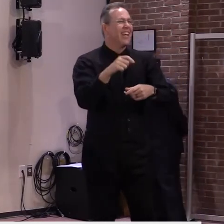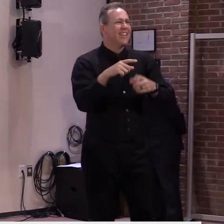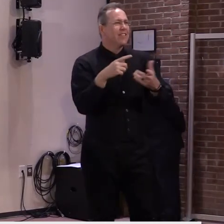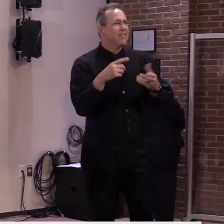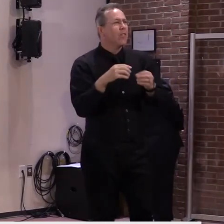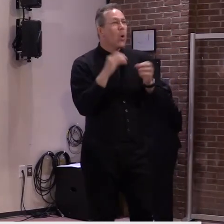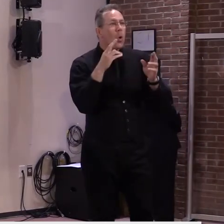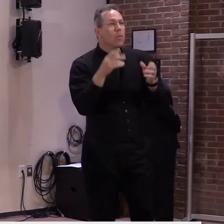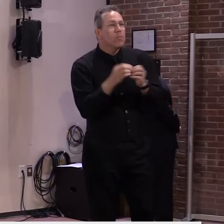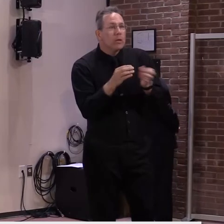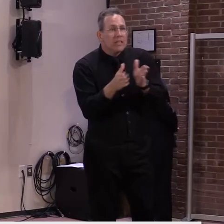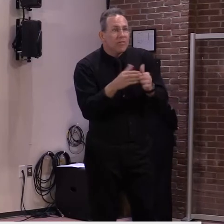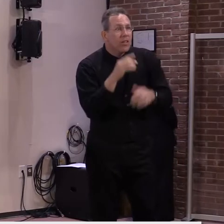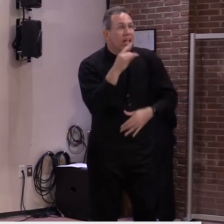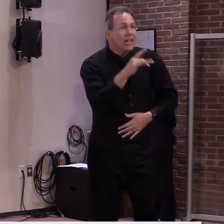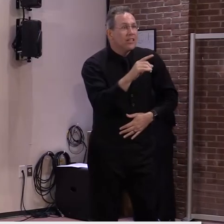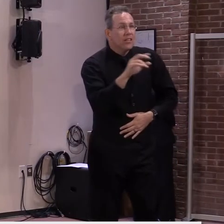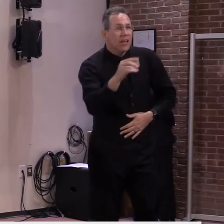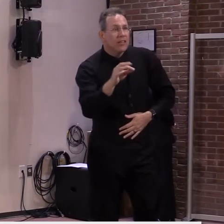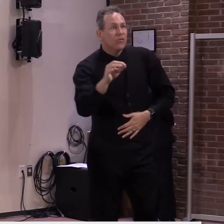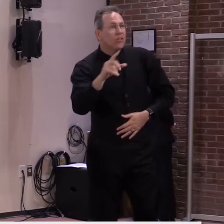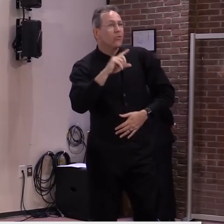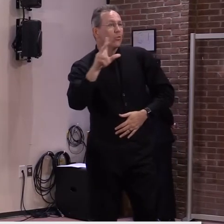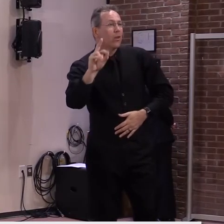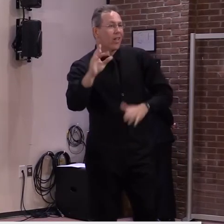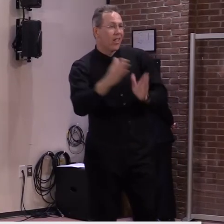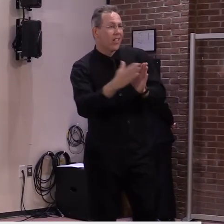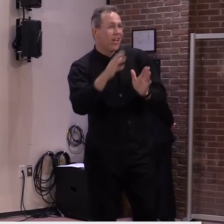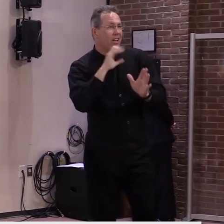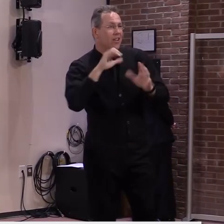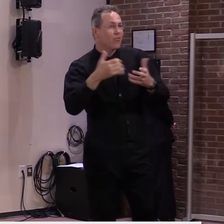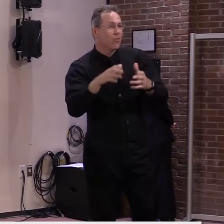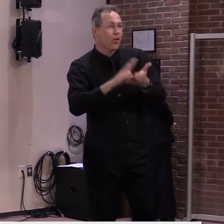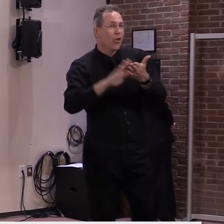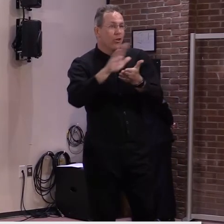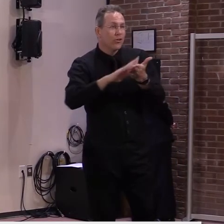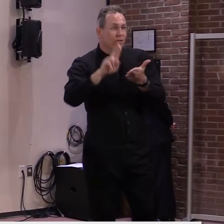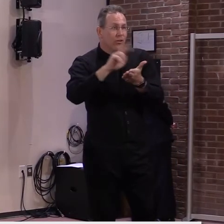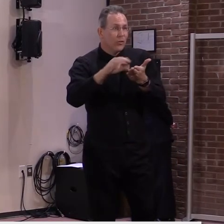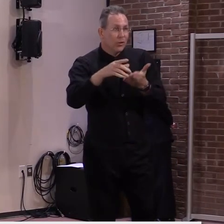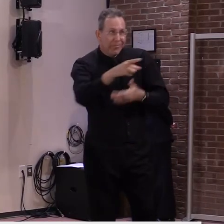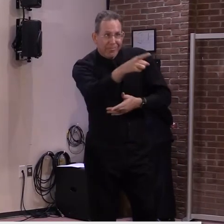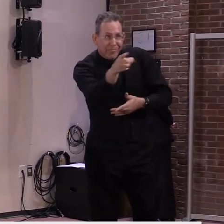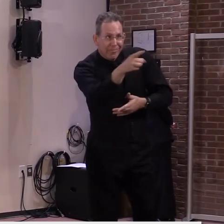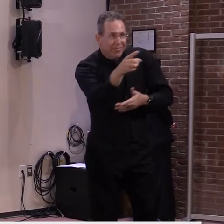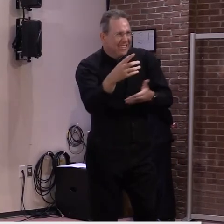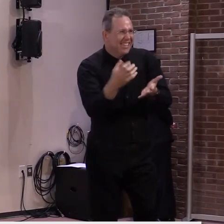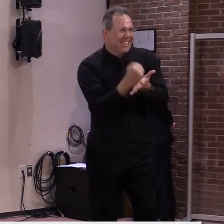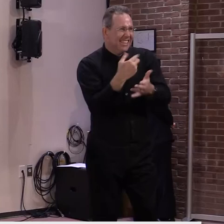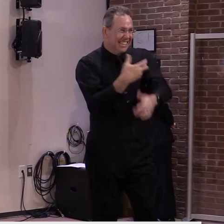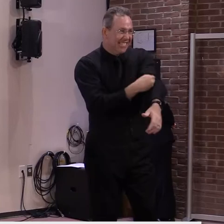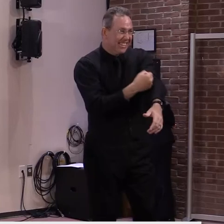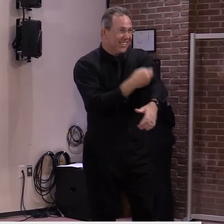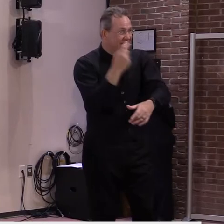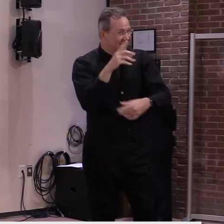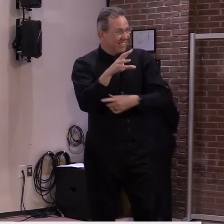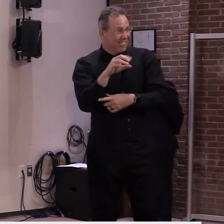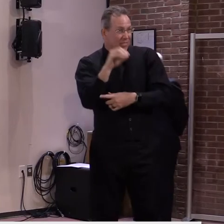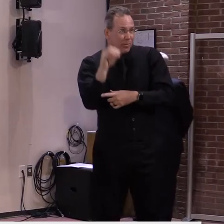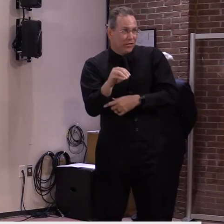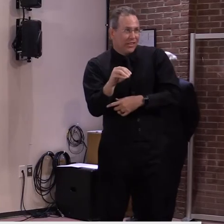at, as I said, is about 50% right now. We'd like to see that higher and get to where we are with other age groups as